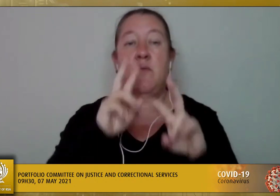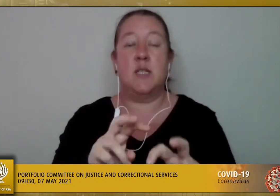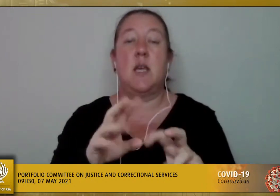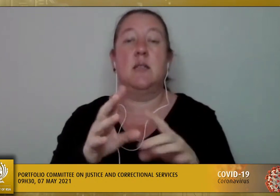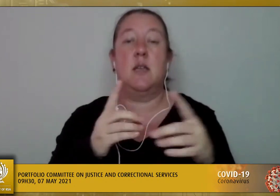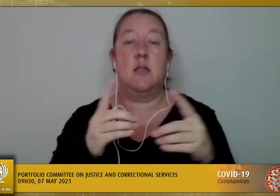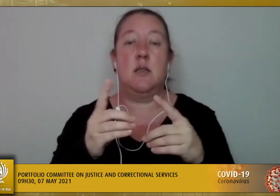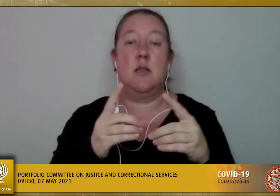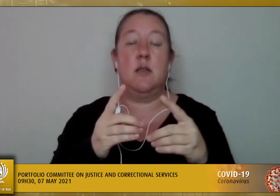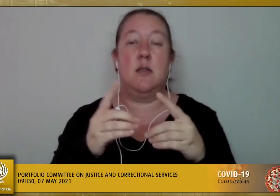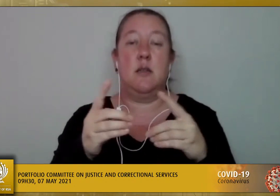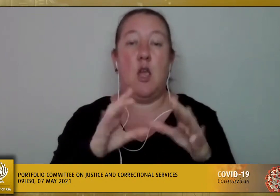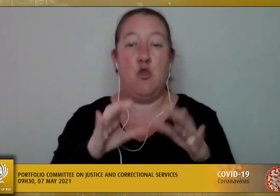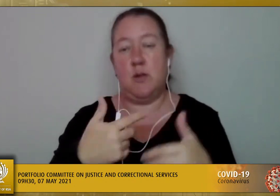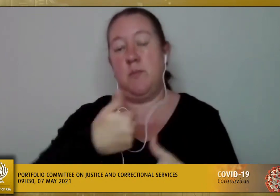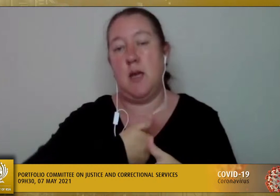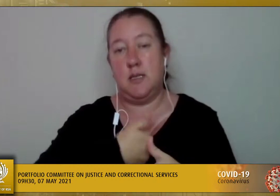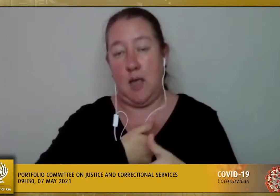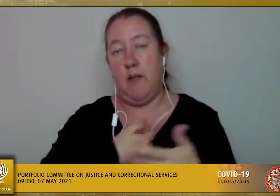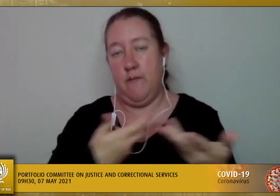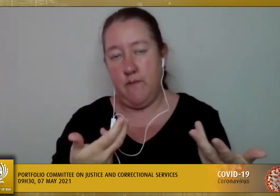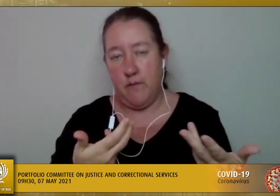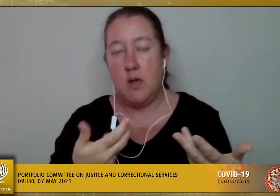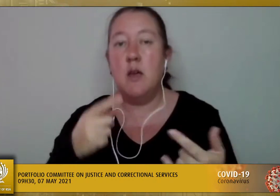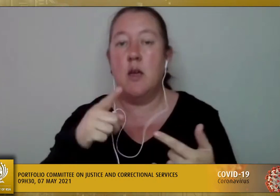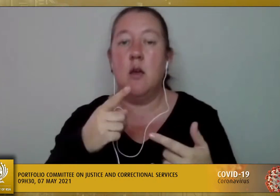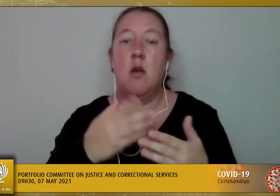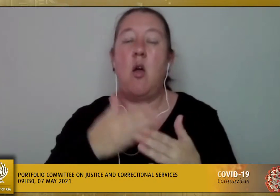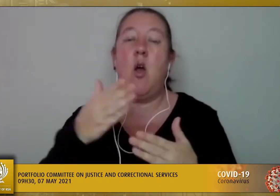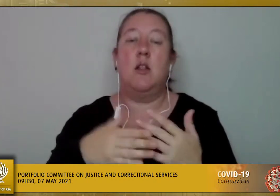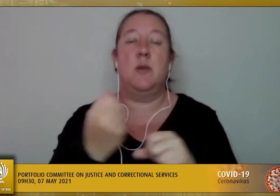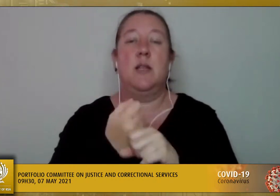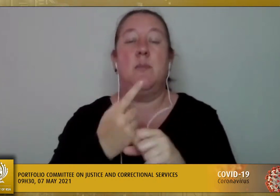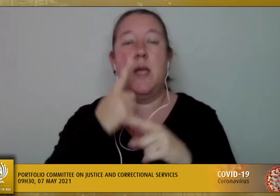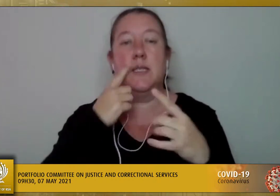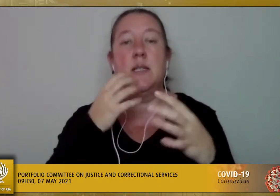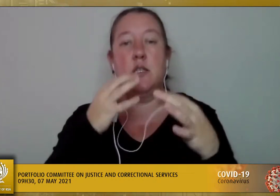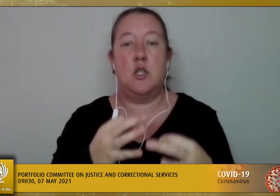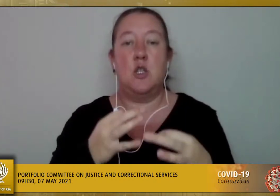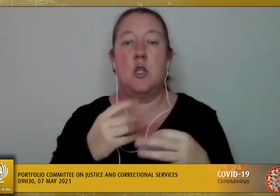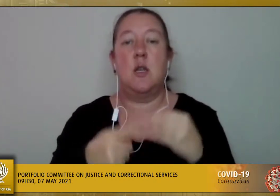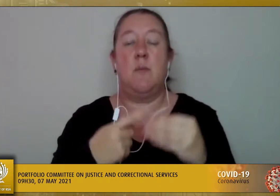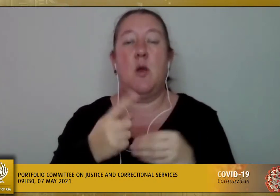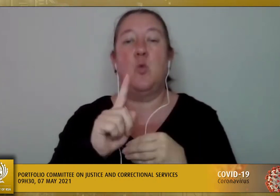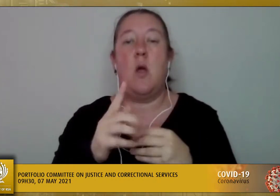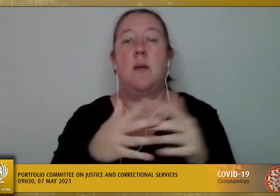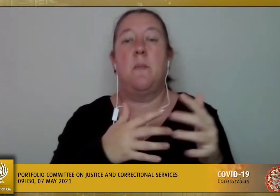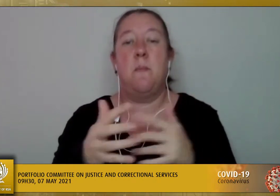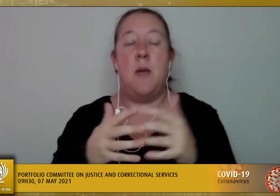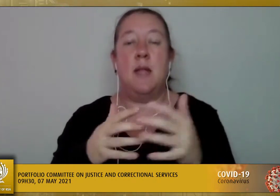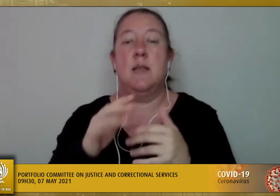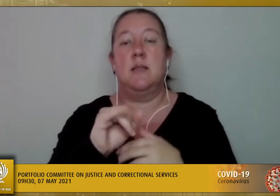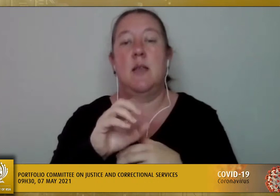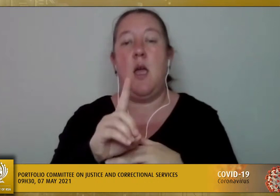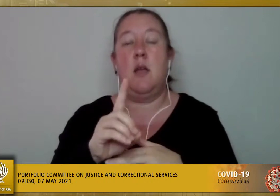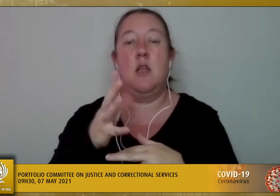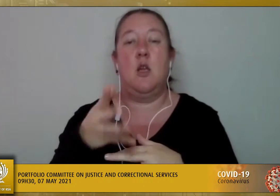director myself in this case ultimately makes a decision about what matters the ID